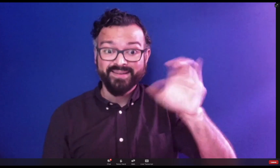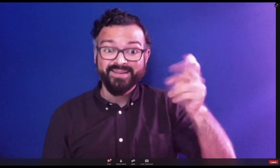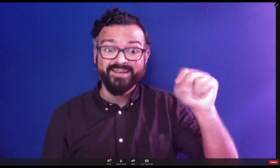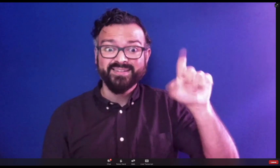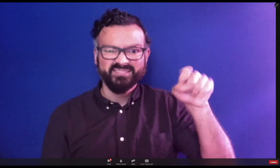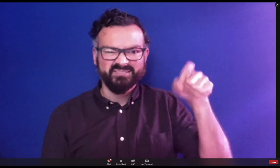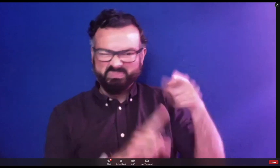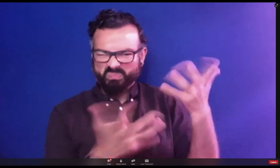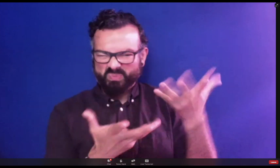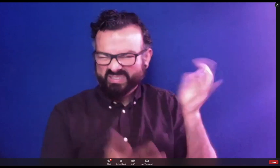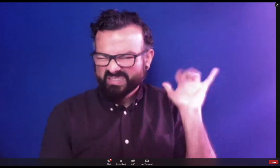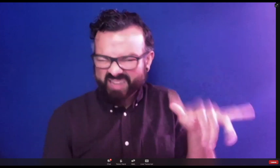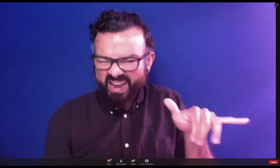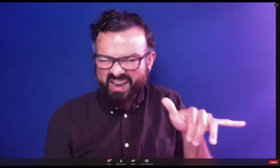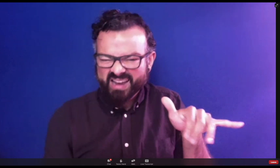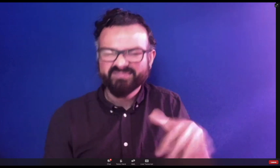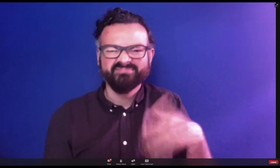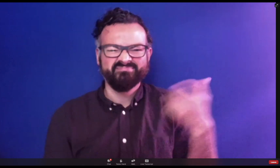for,